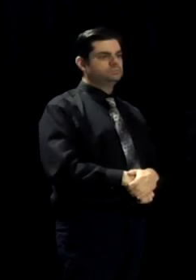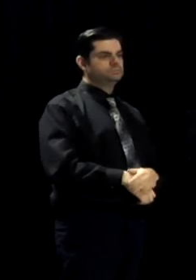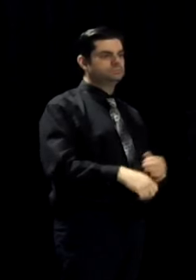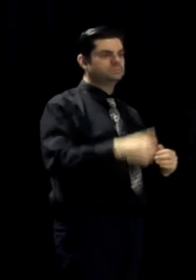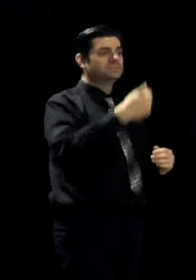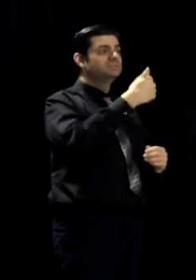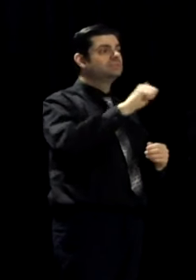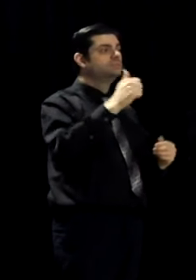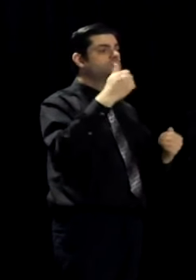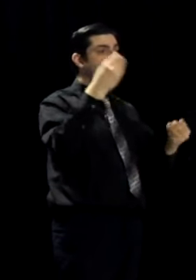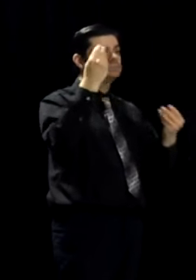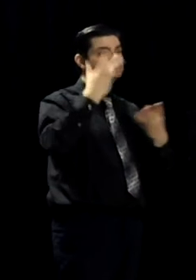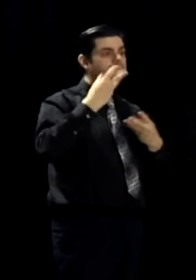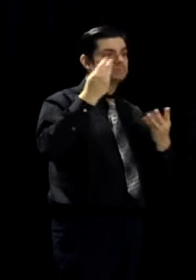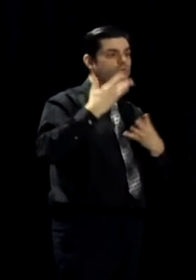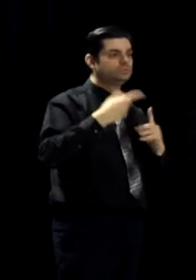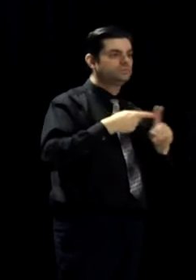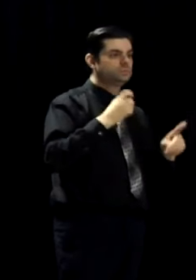can get at